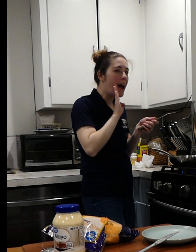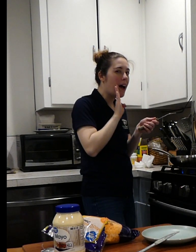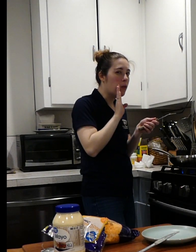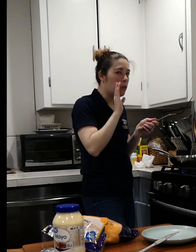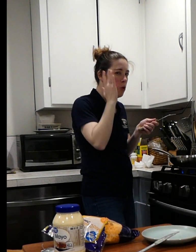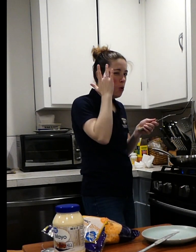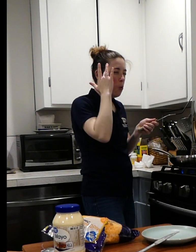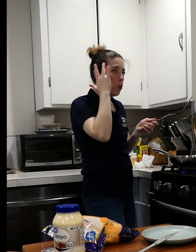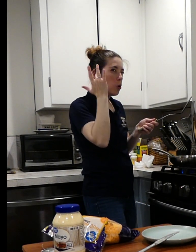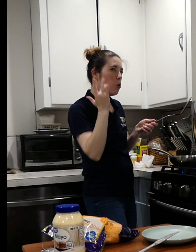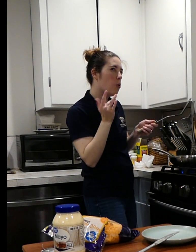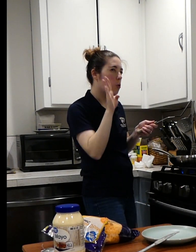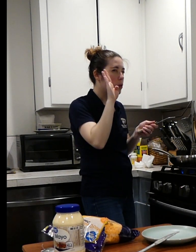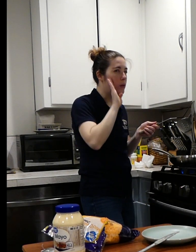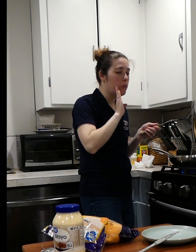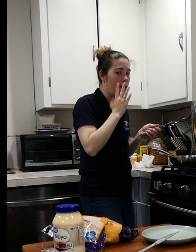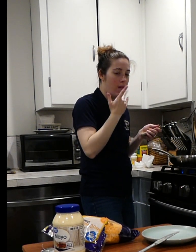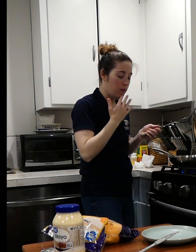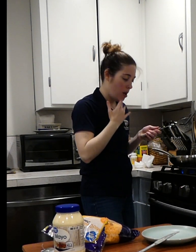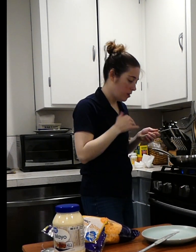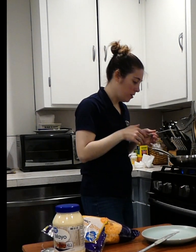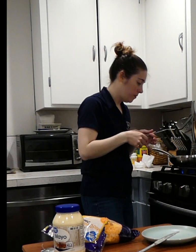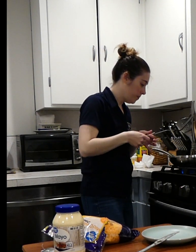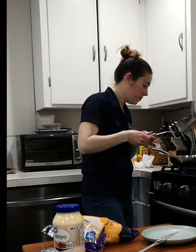brown or golden brown color.